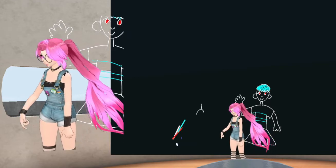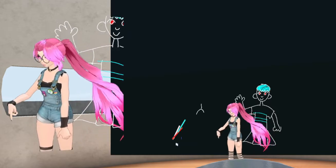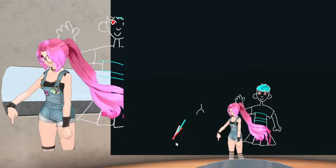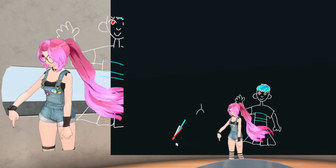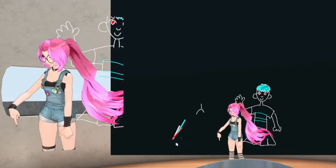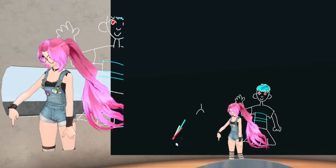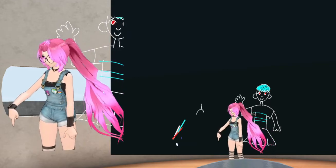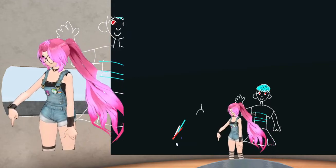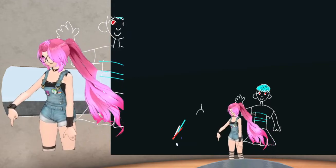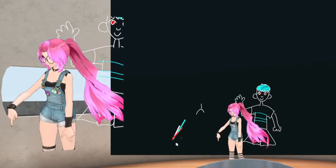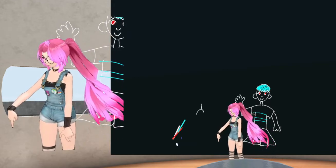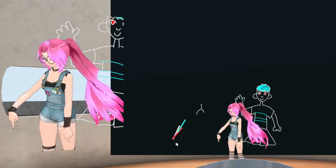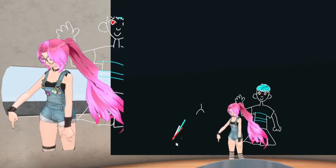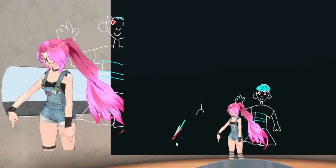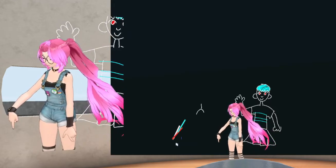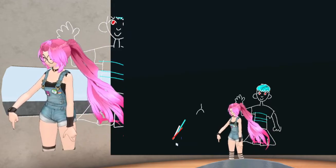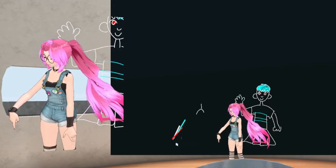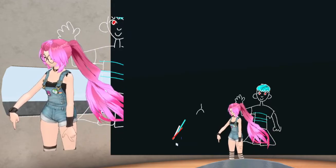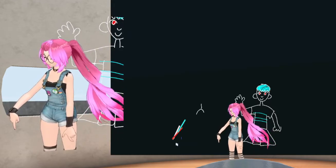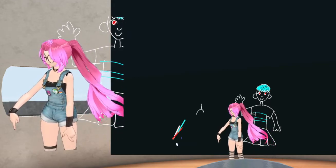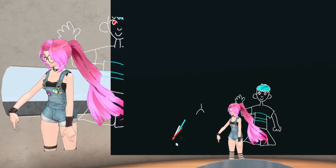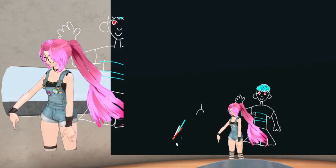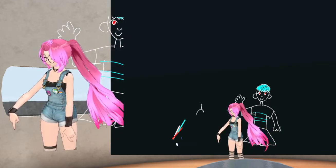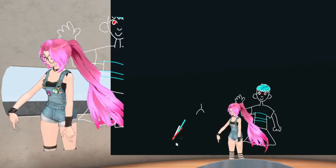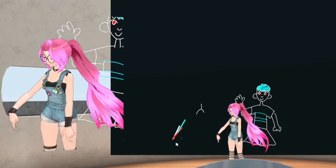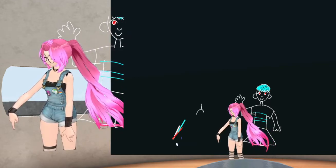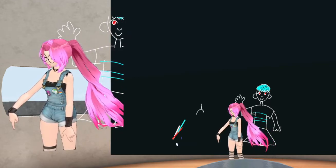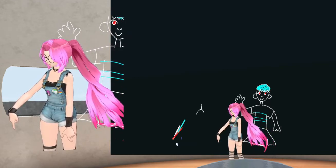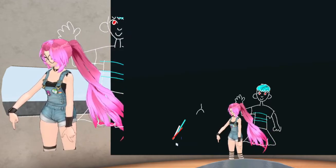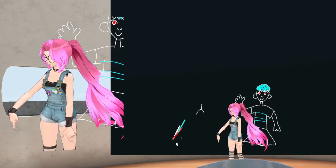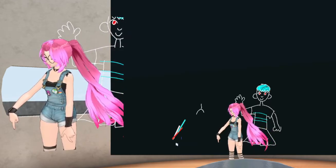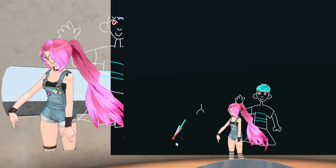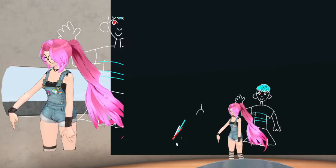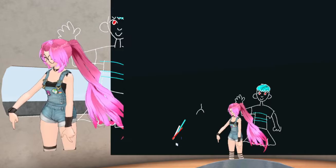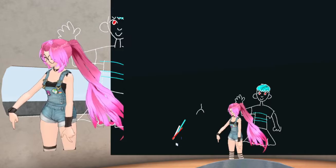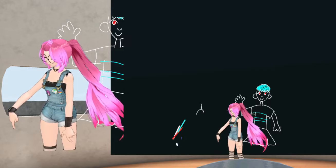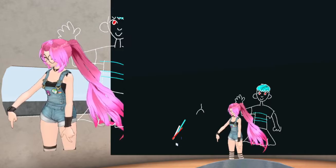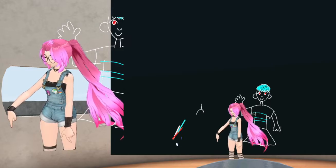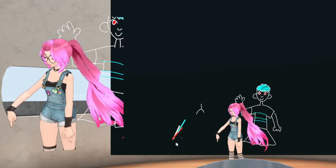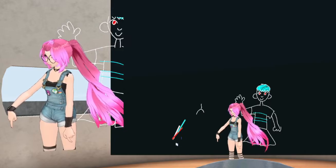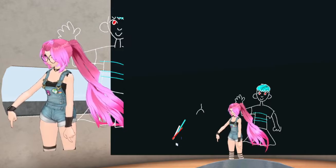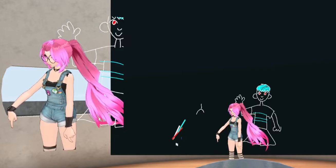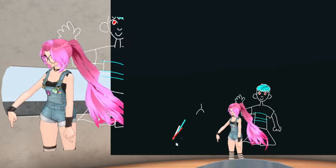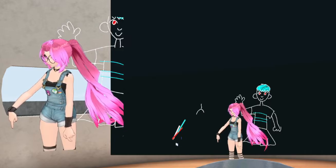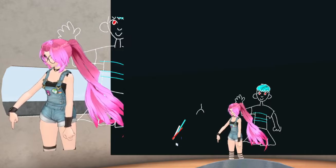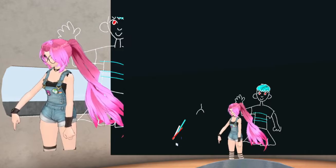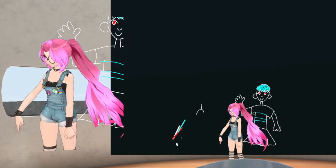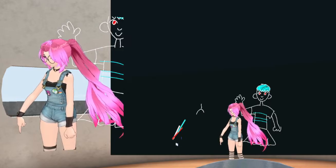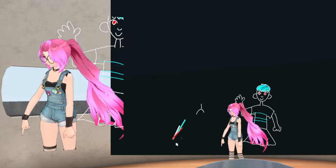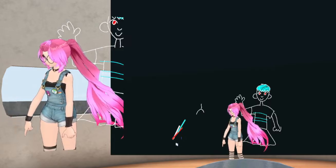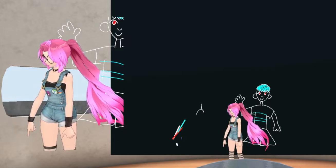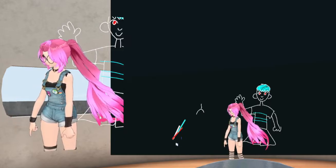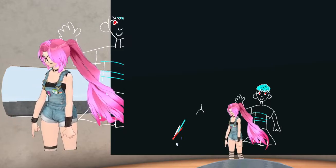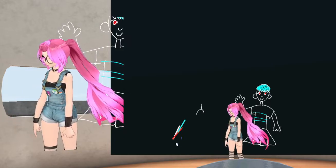Oh, sorry, you're pointing down to Penguins. Penguins has a question. Correct? Or you're pointing to...